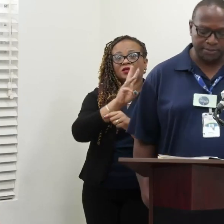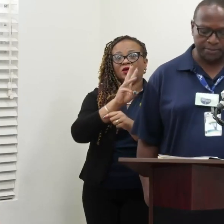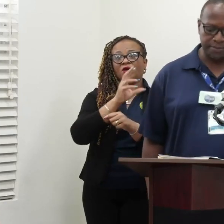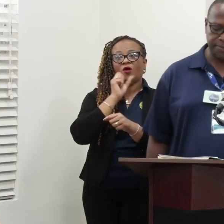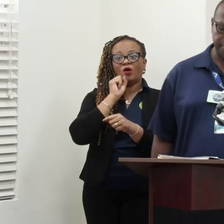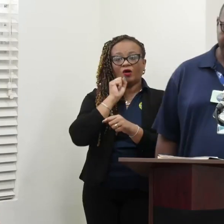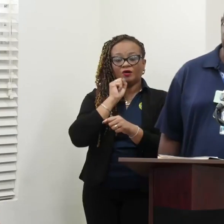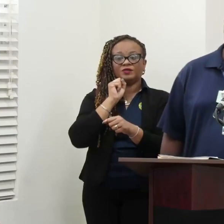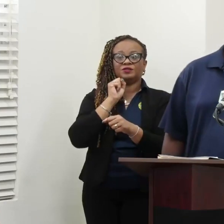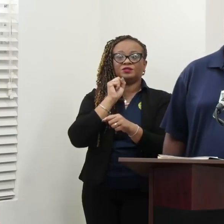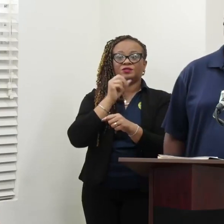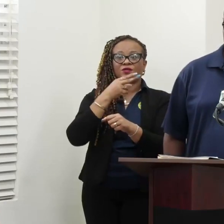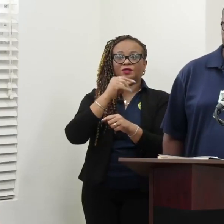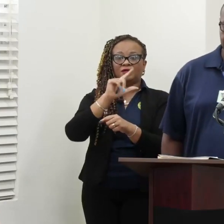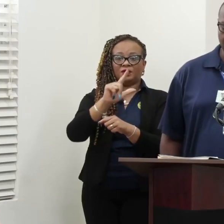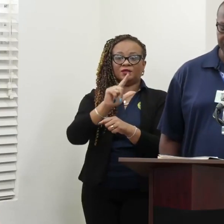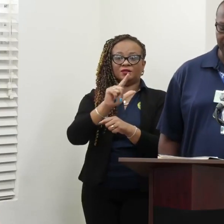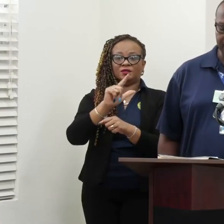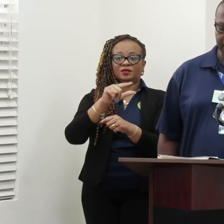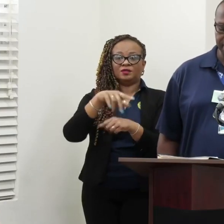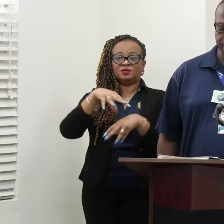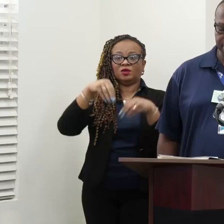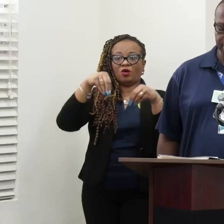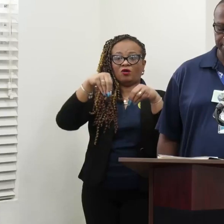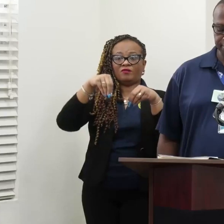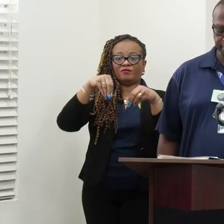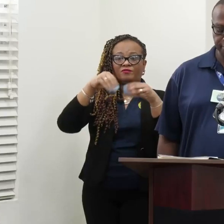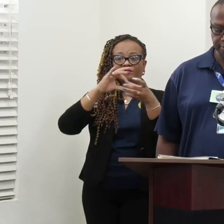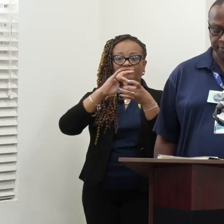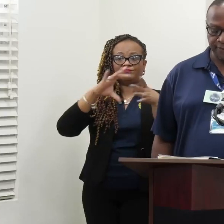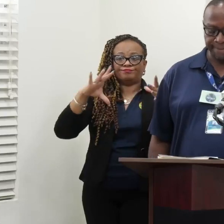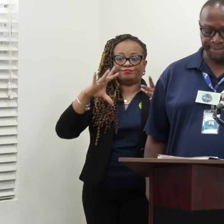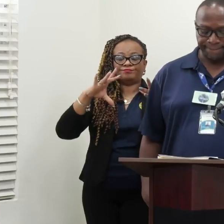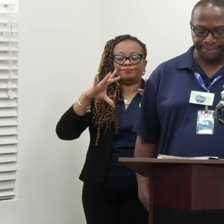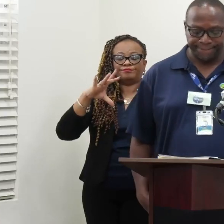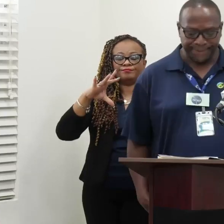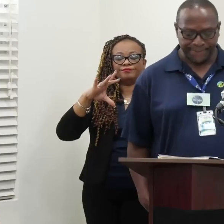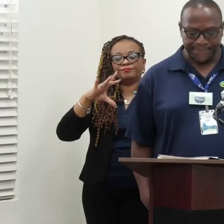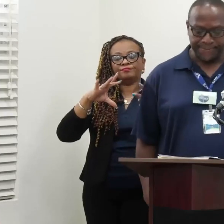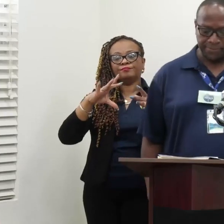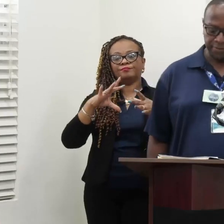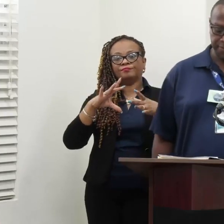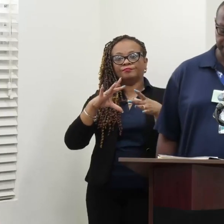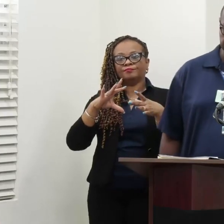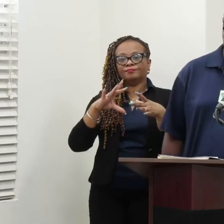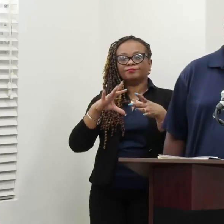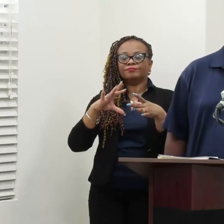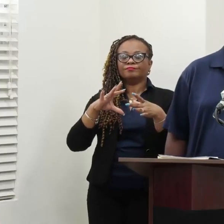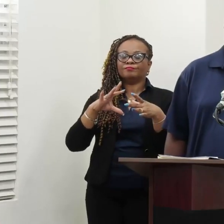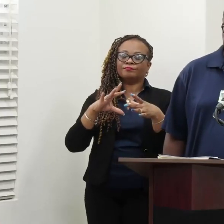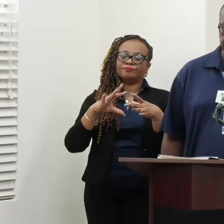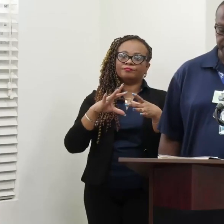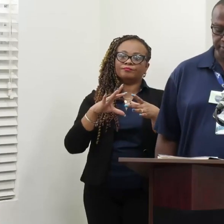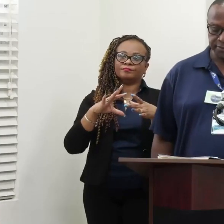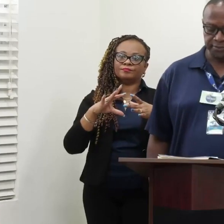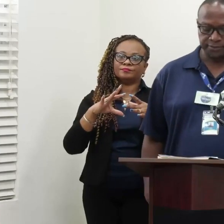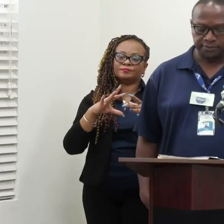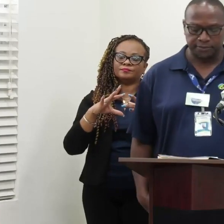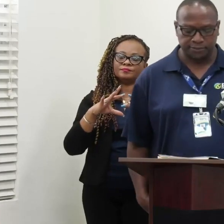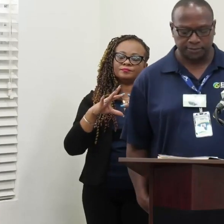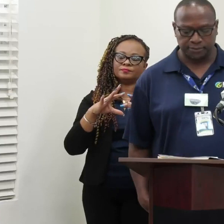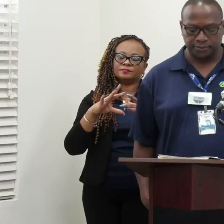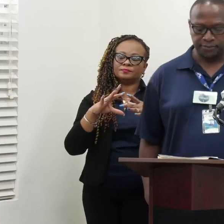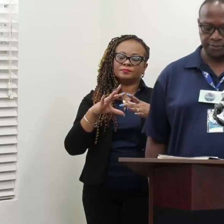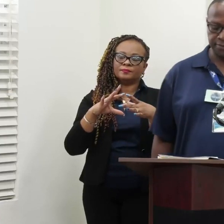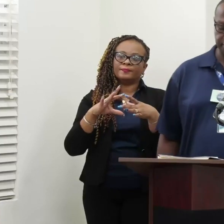Orange Hill, is offline at present. Ça c'est pour New Providence, il y a pas de lumière qui est dans West Bay